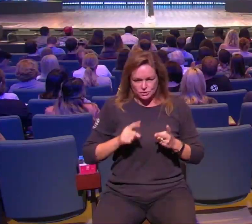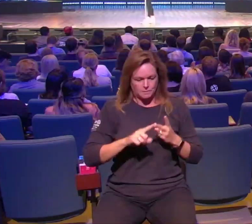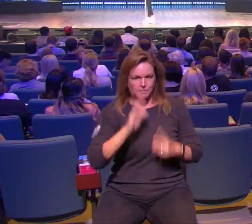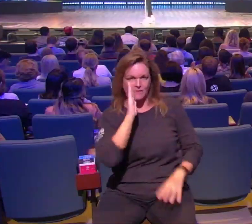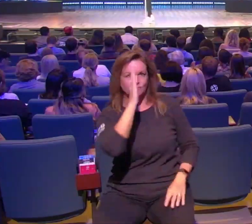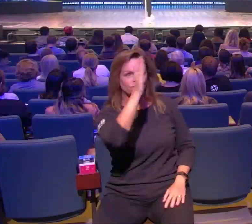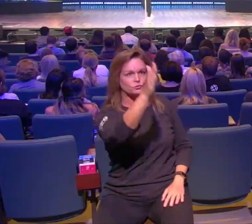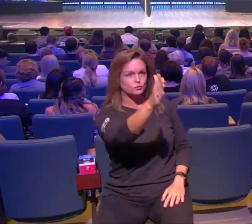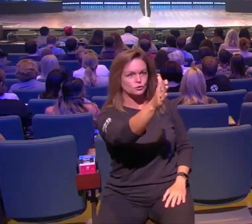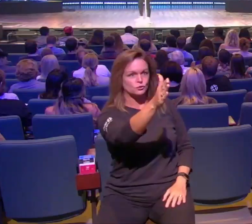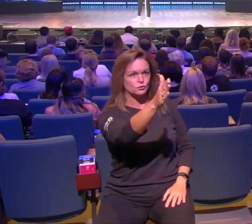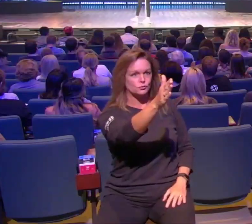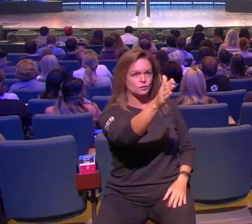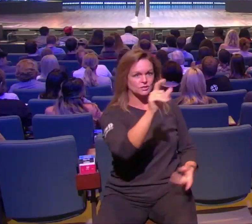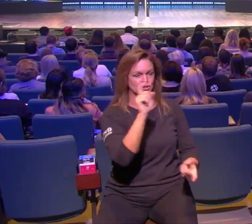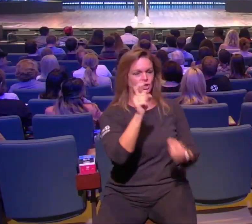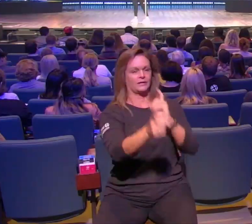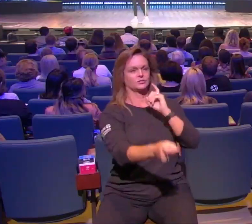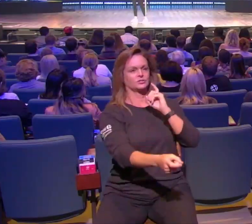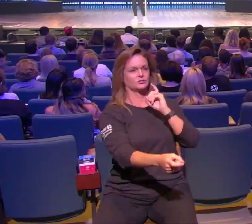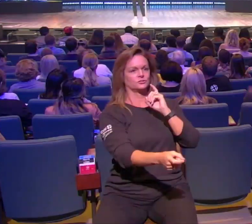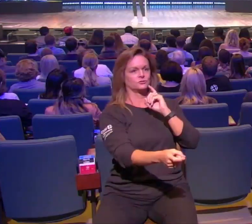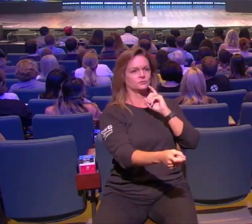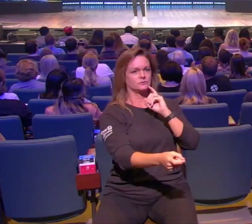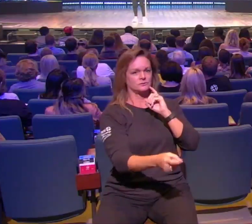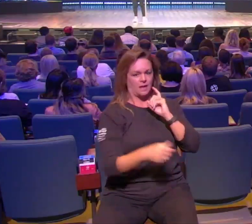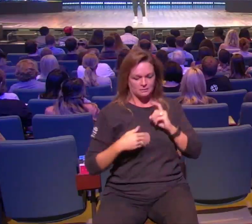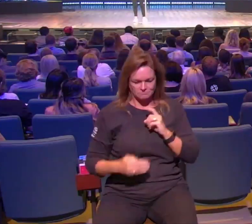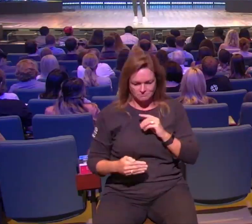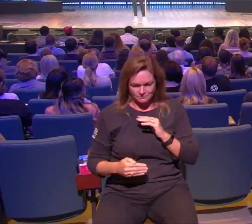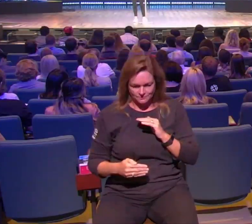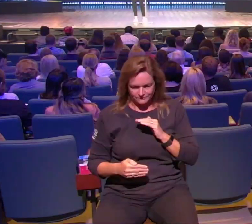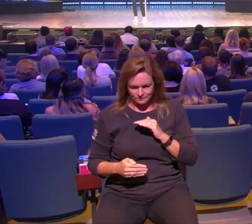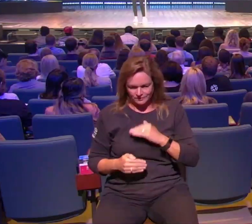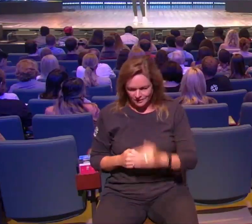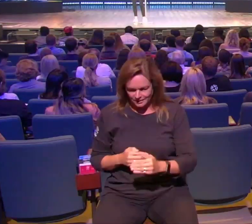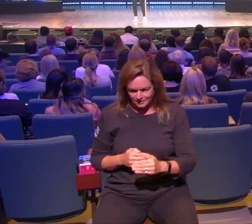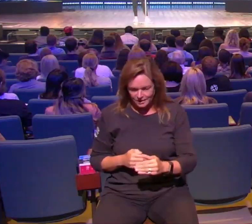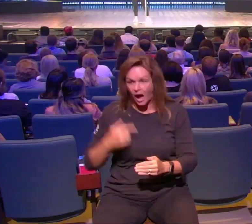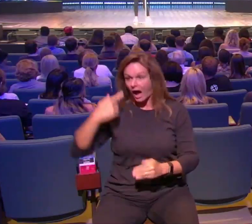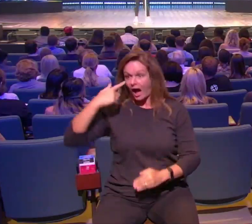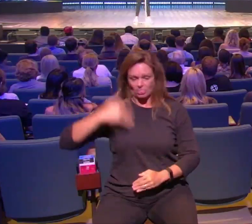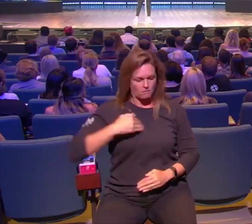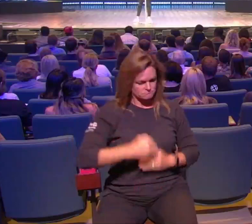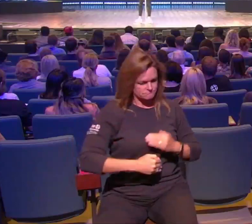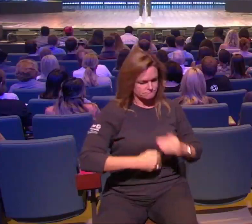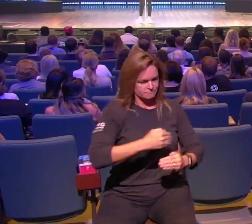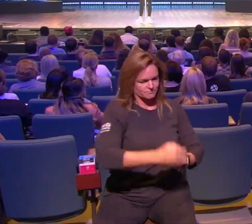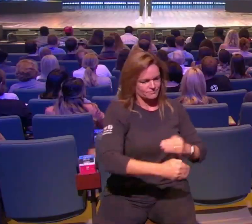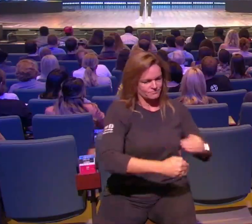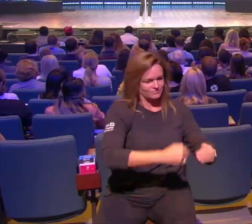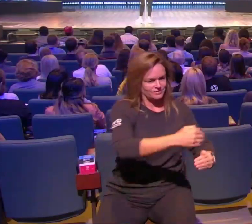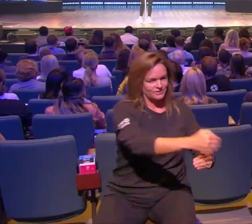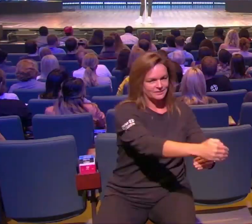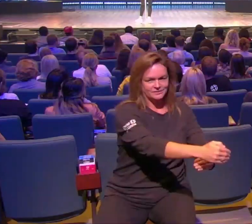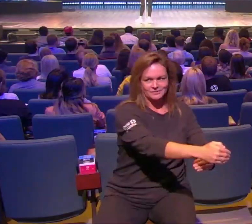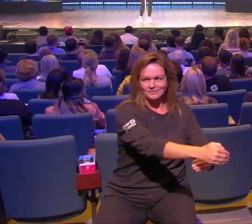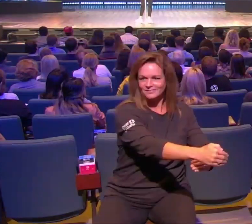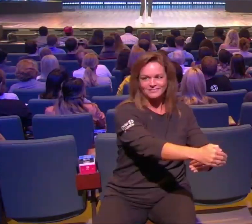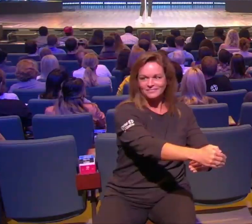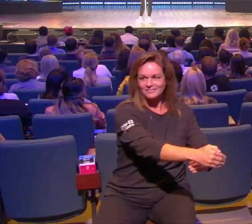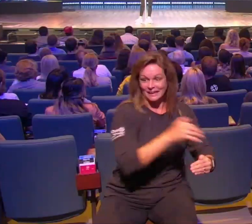future changed, and every chapter of my story from that moment on was written with Todd's name in